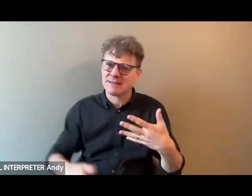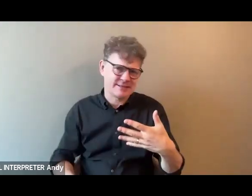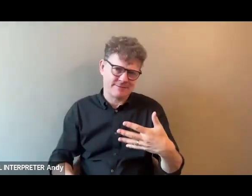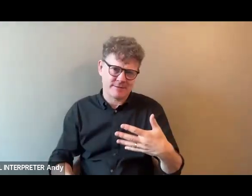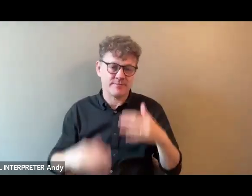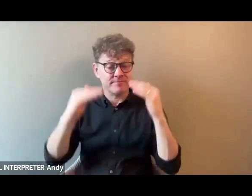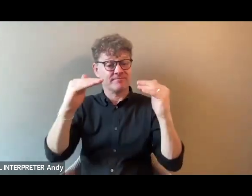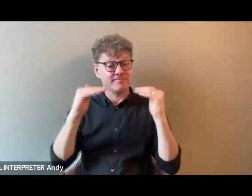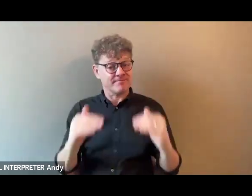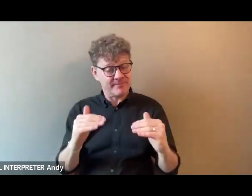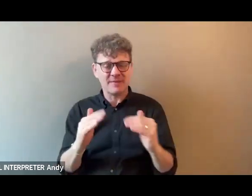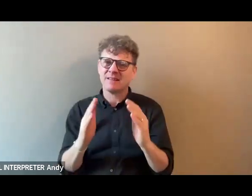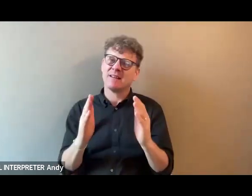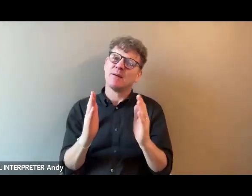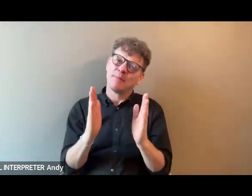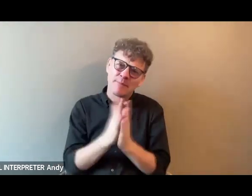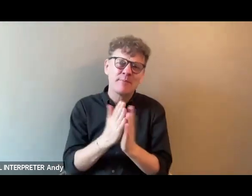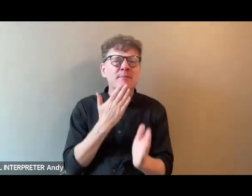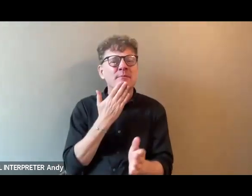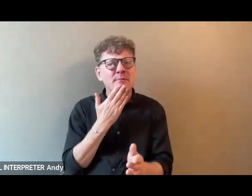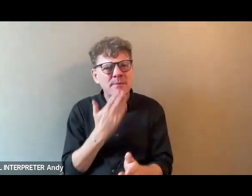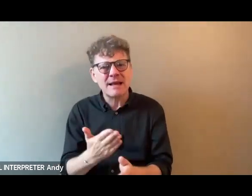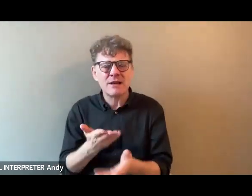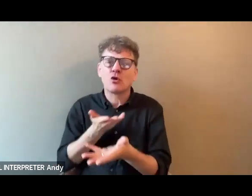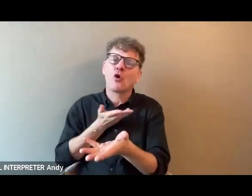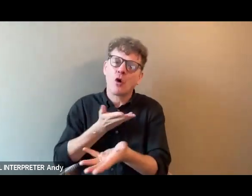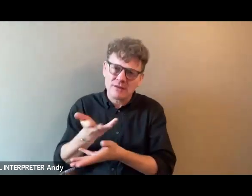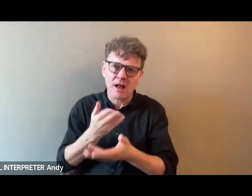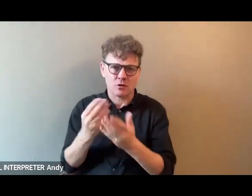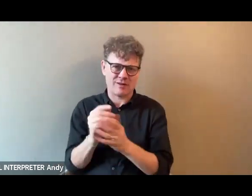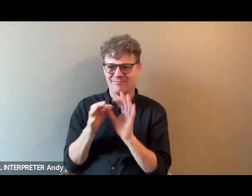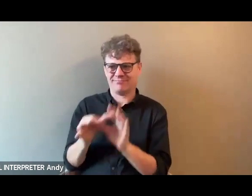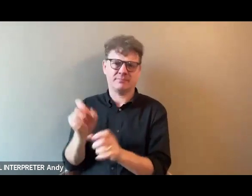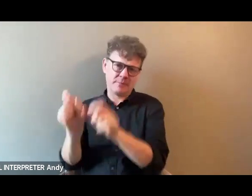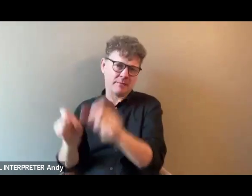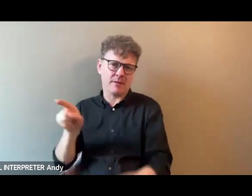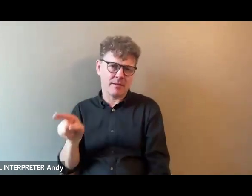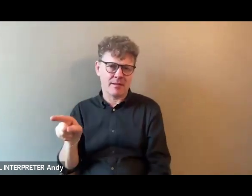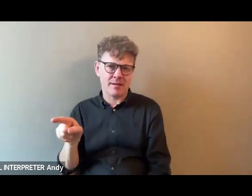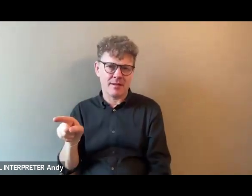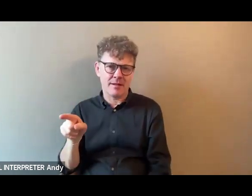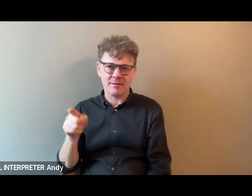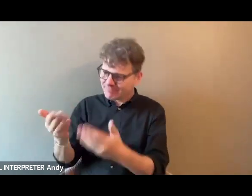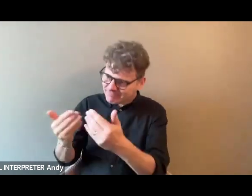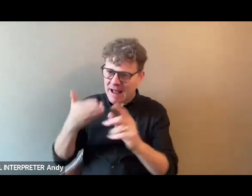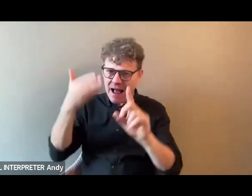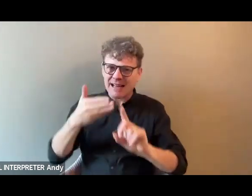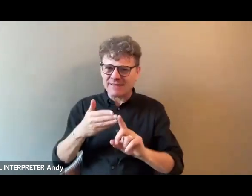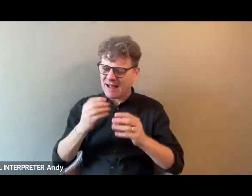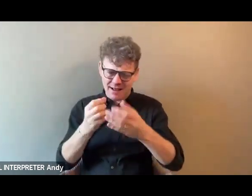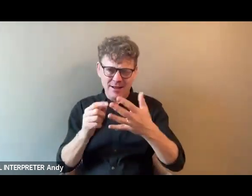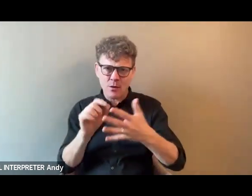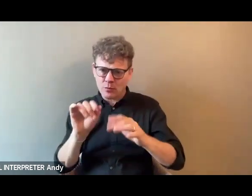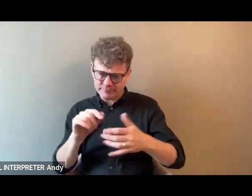Please, as we've repeatedly heard, consult with your stakeholders to identify the priorities for all of